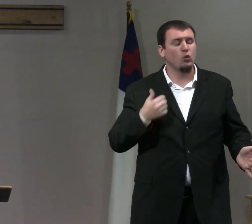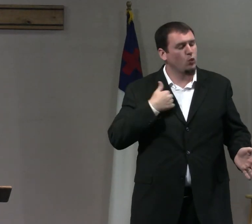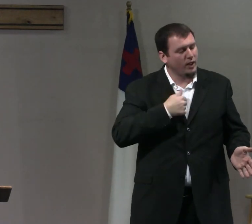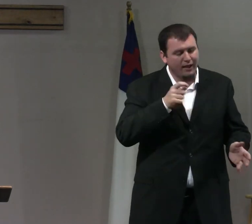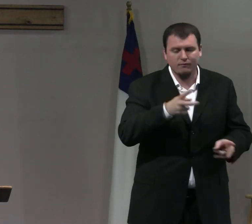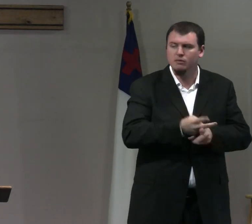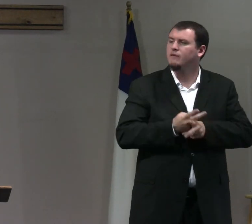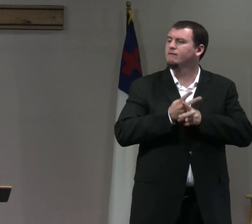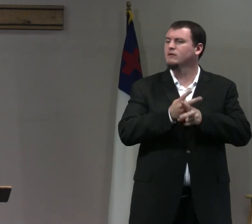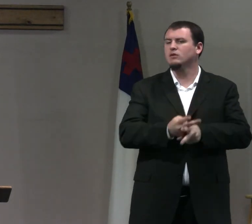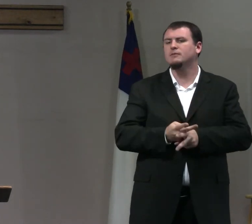And get focused.